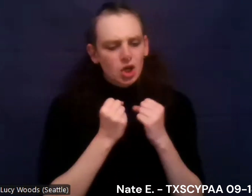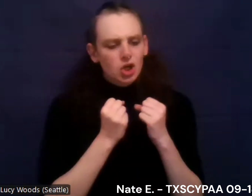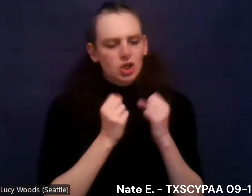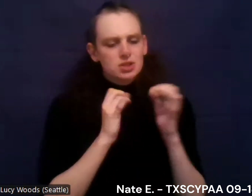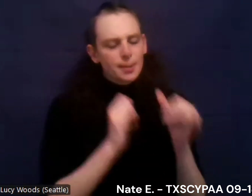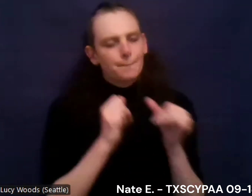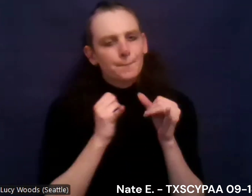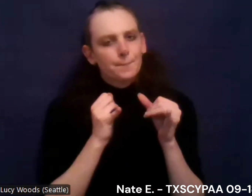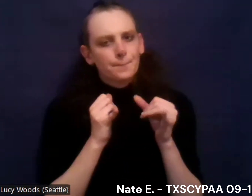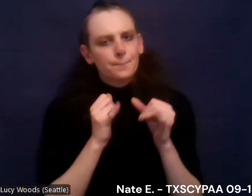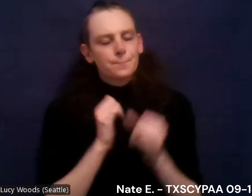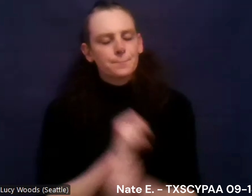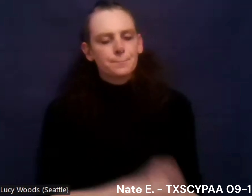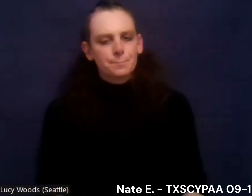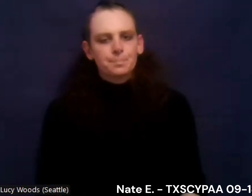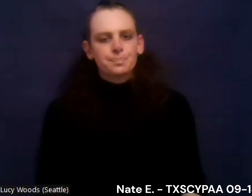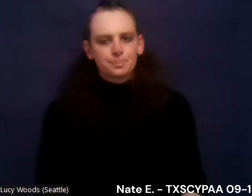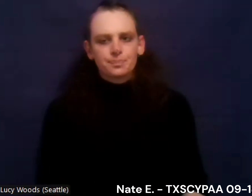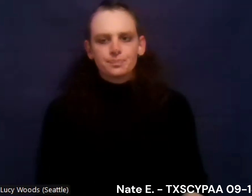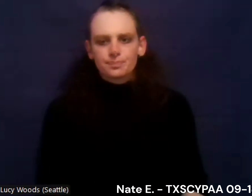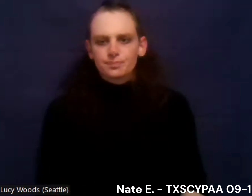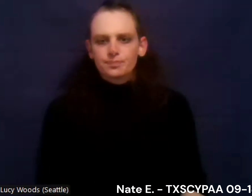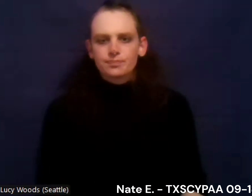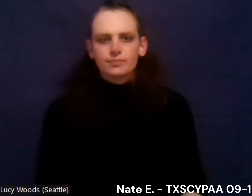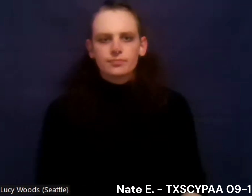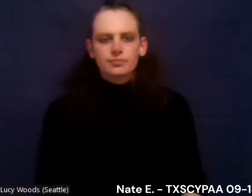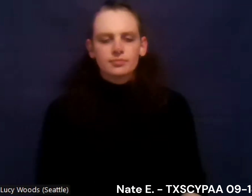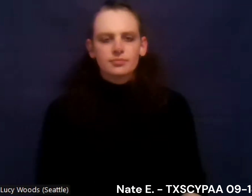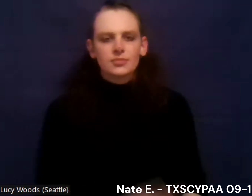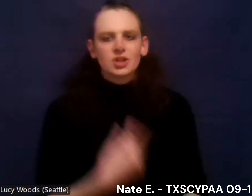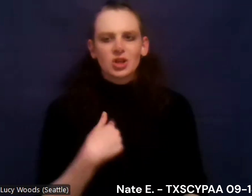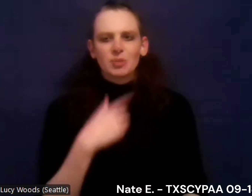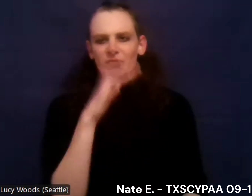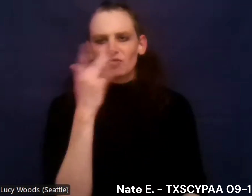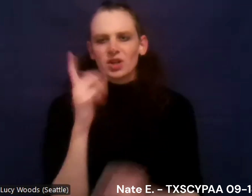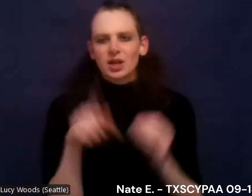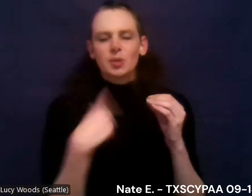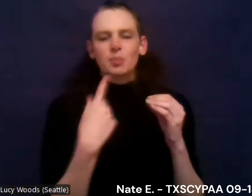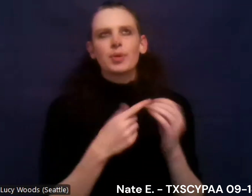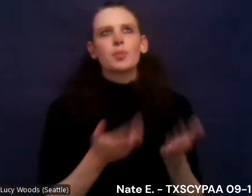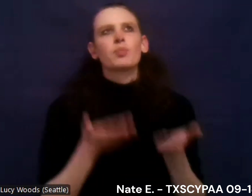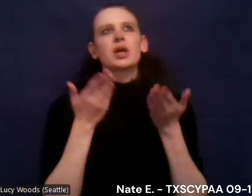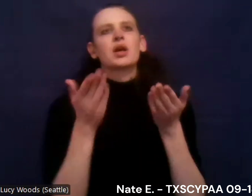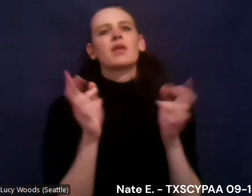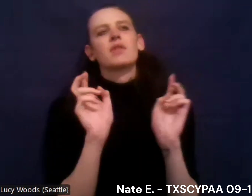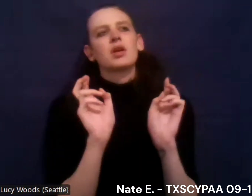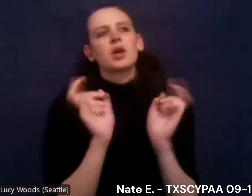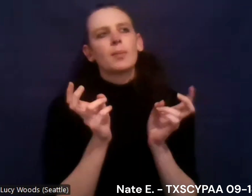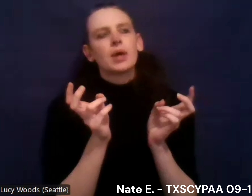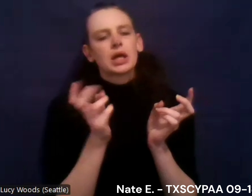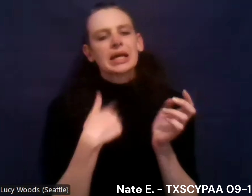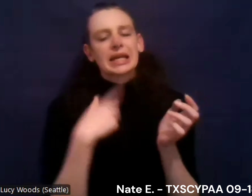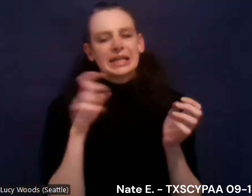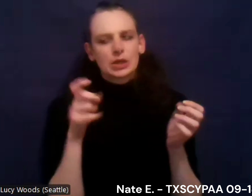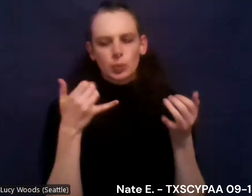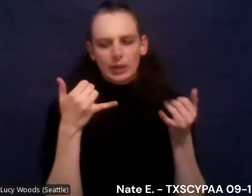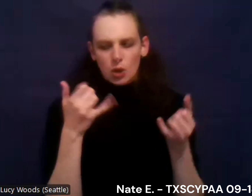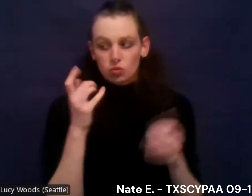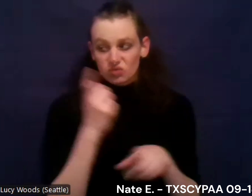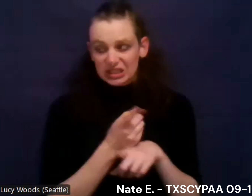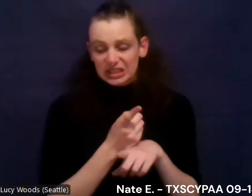And I'm sorry, I forgot about the topic. I need to do that now, right? Yeah. So